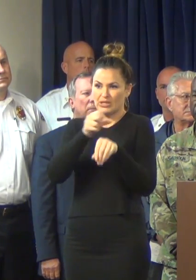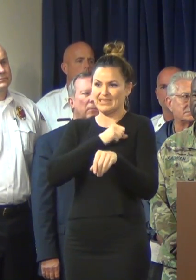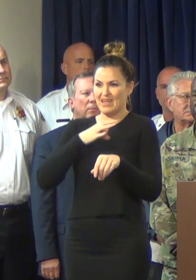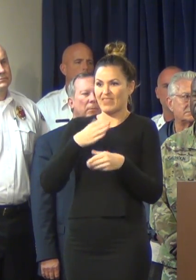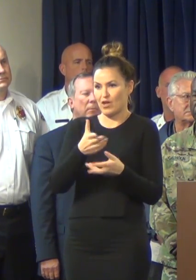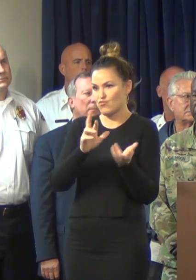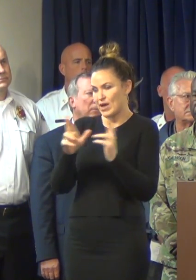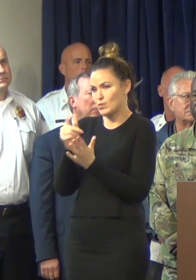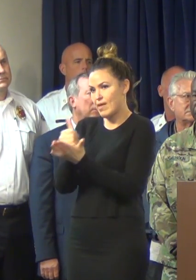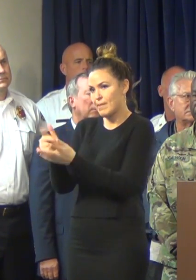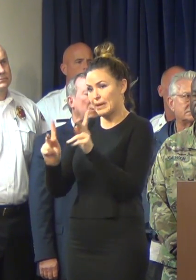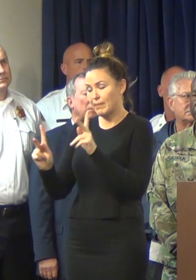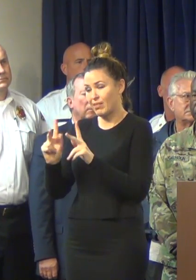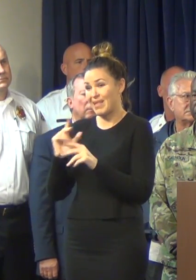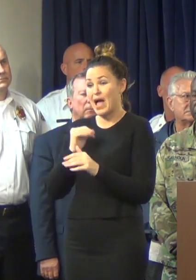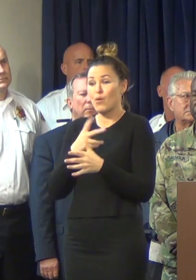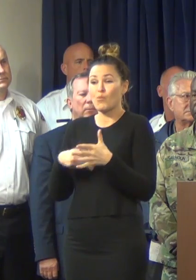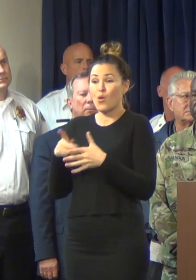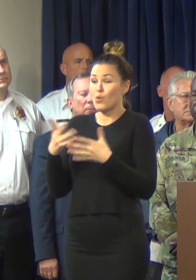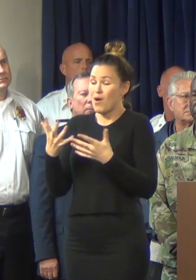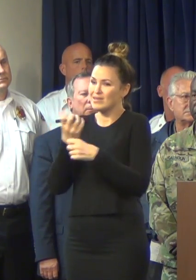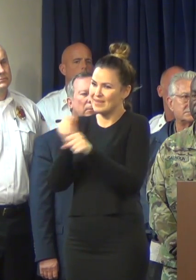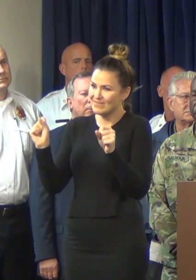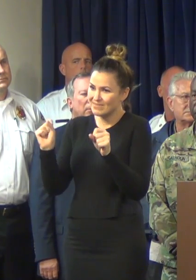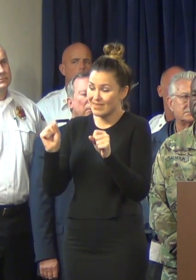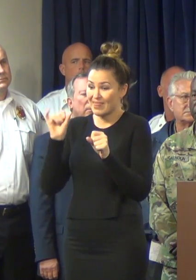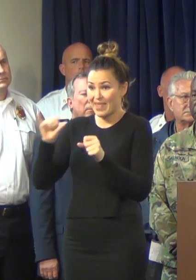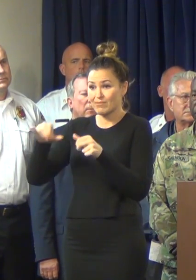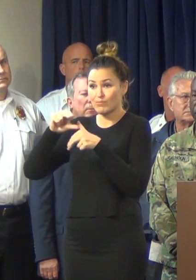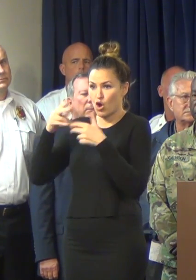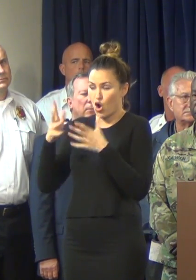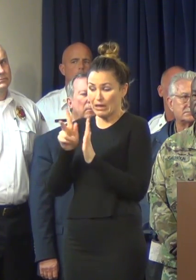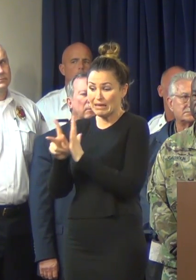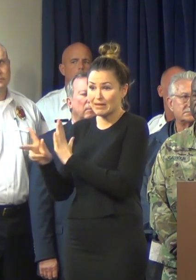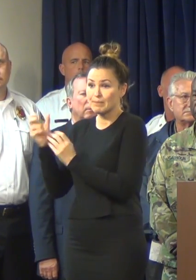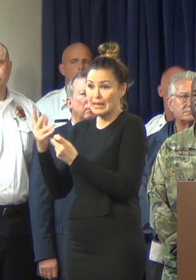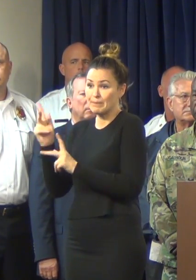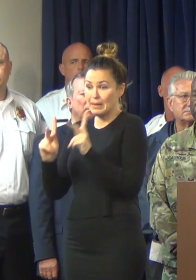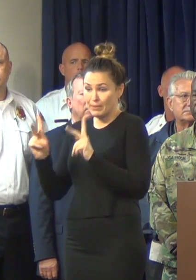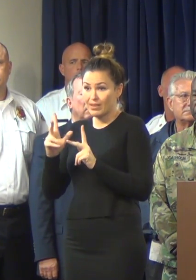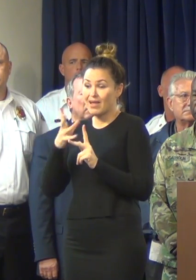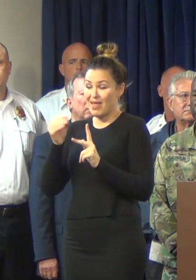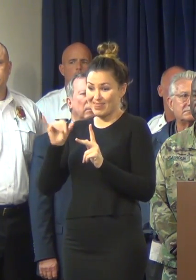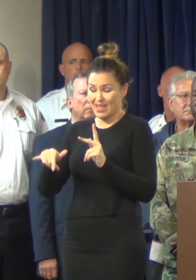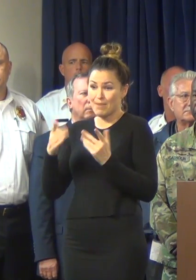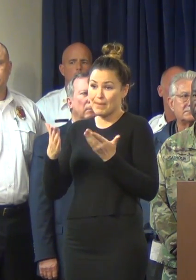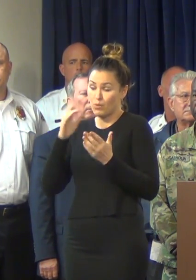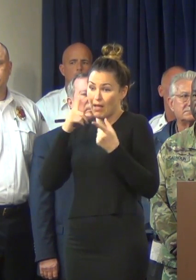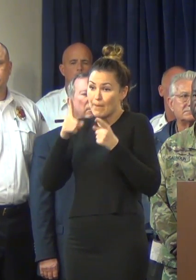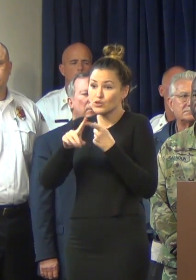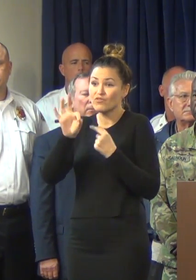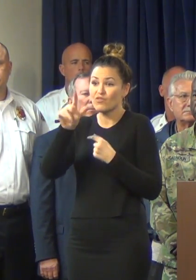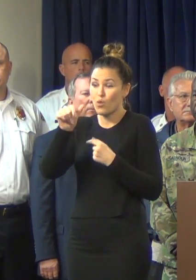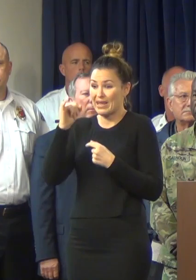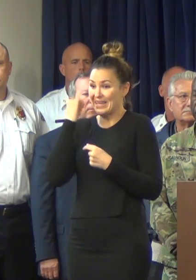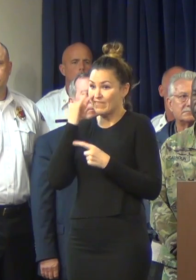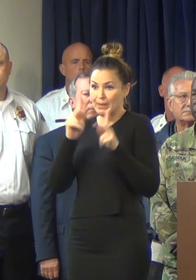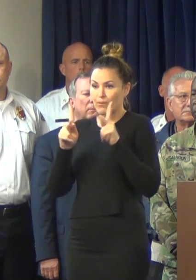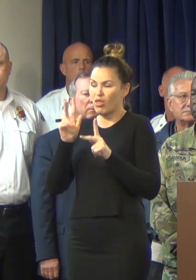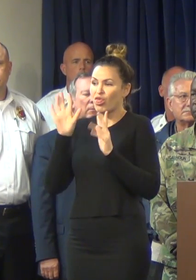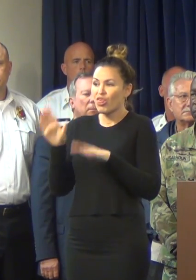Our #1 priority is safety. The storm has already killed multiple people, and we should expect the same impact in Florida if people do not take